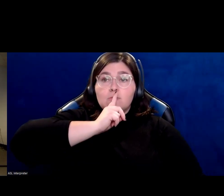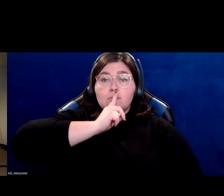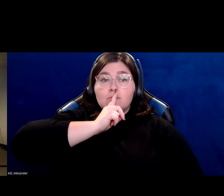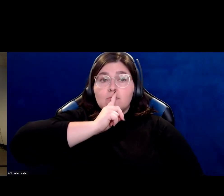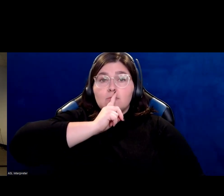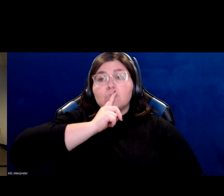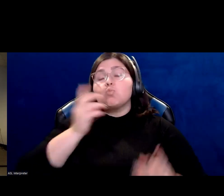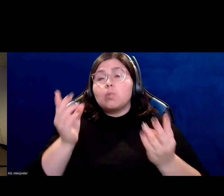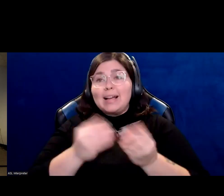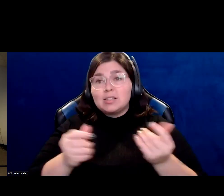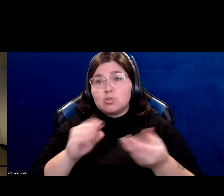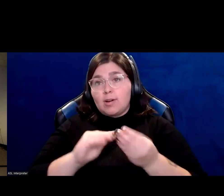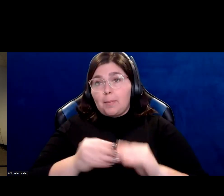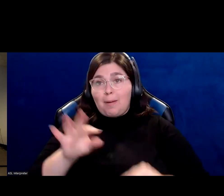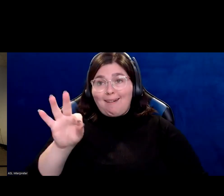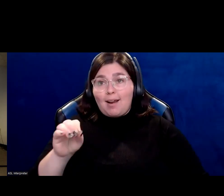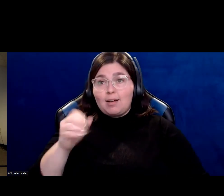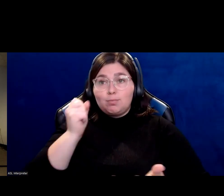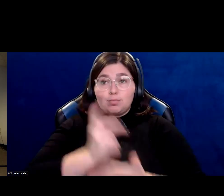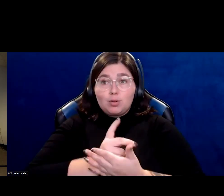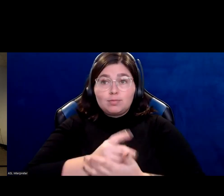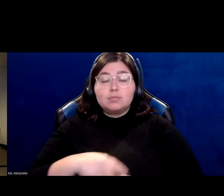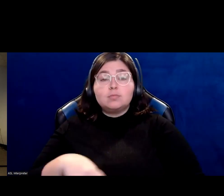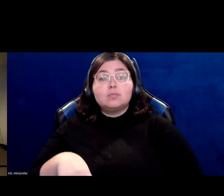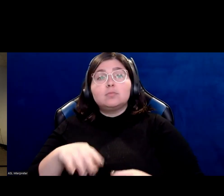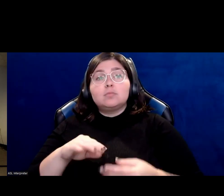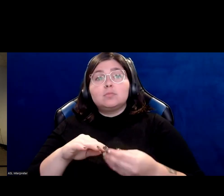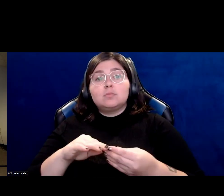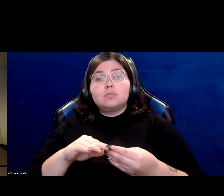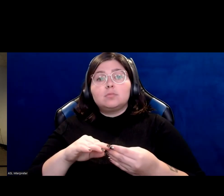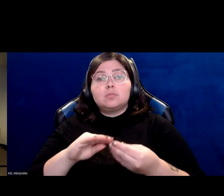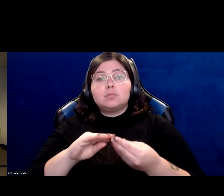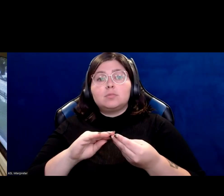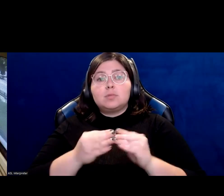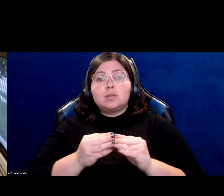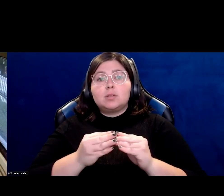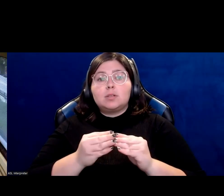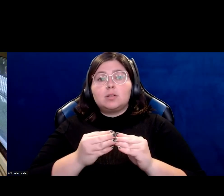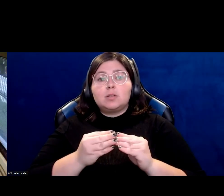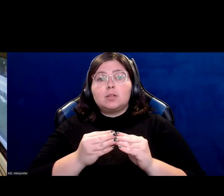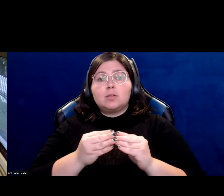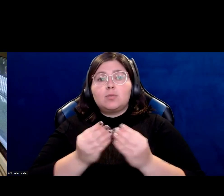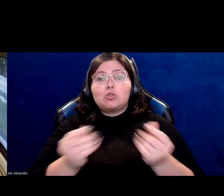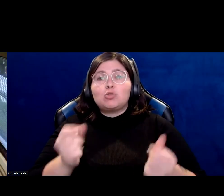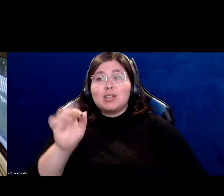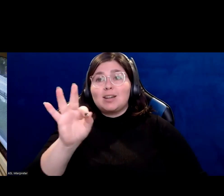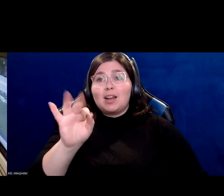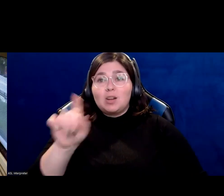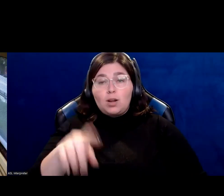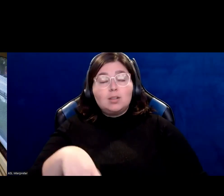right, resolution number 90 is approved. Resolution number 91, Ed. Resolution 91 of